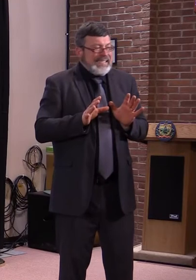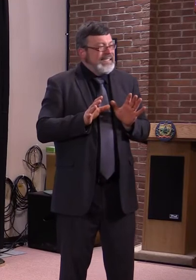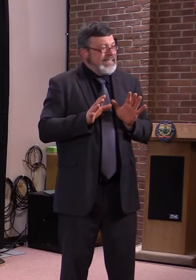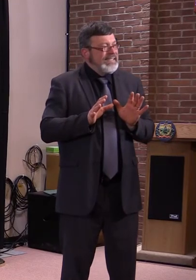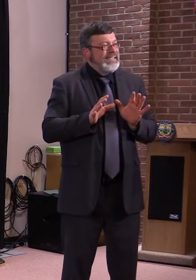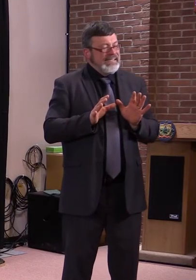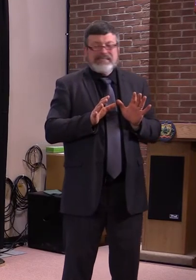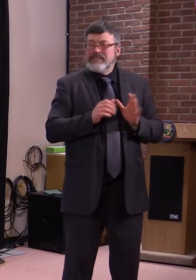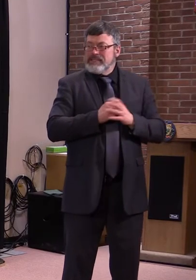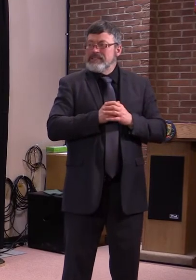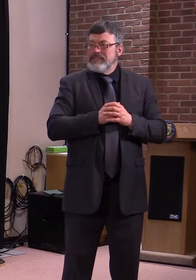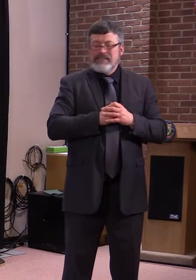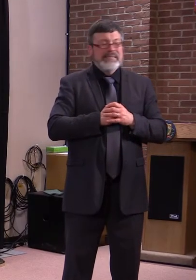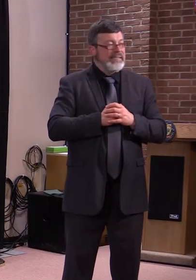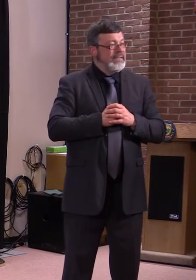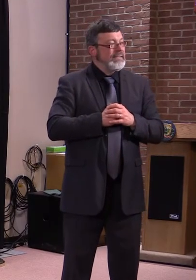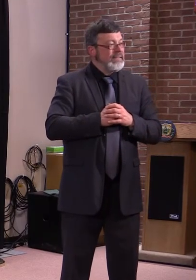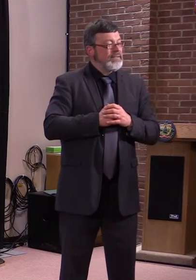That's it for me. Thank you, Governor.